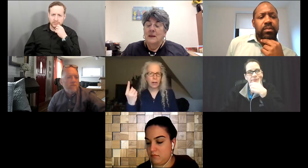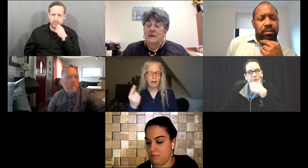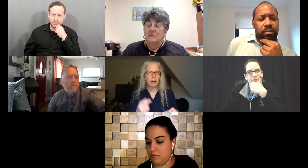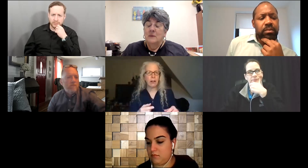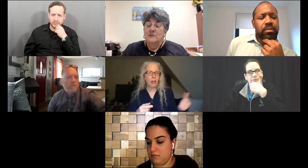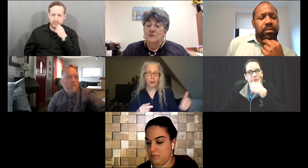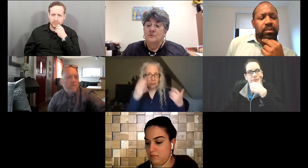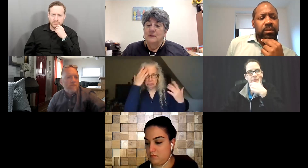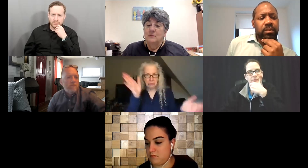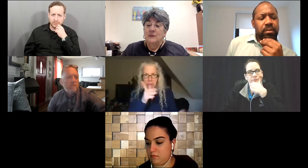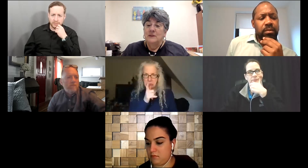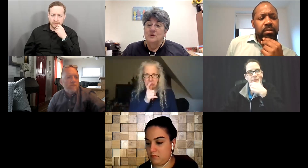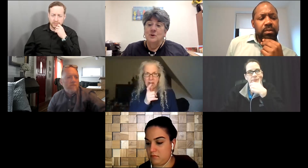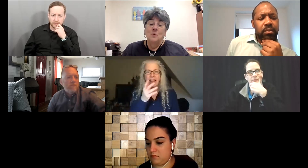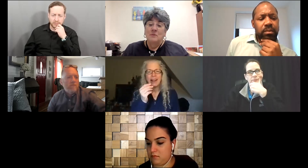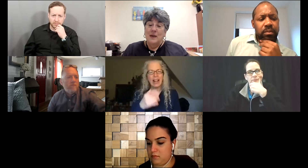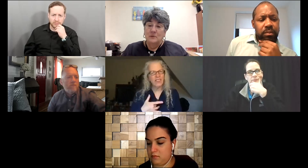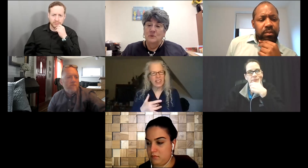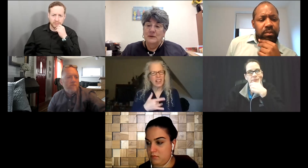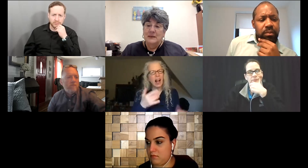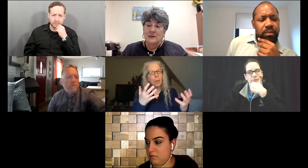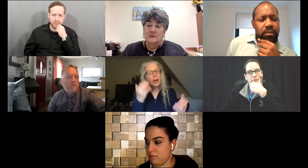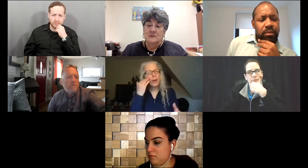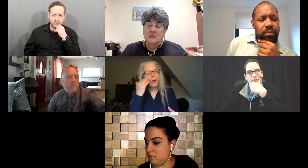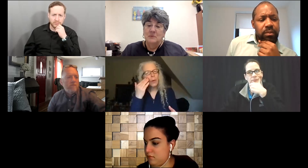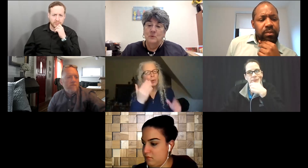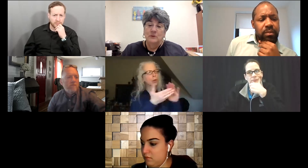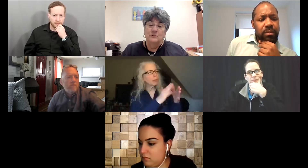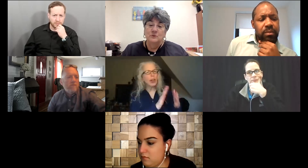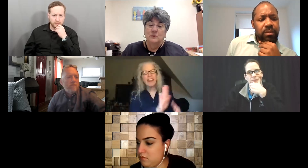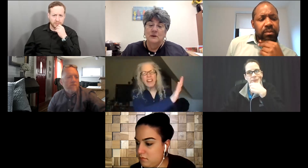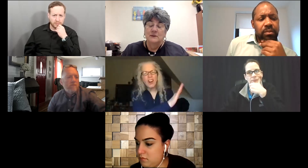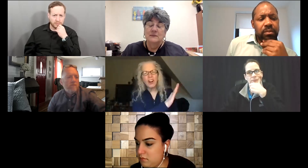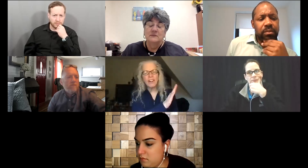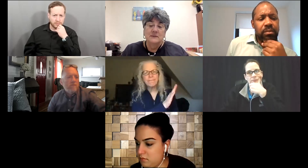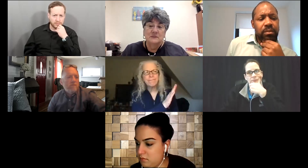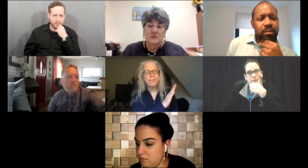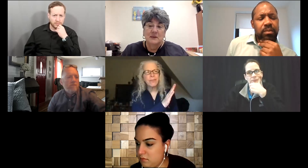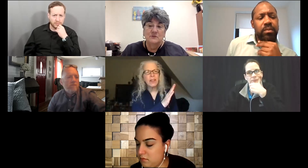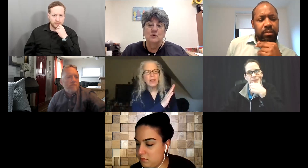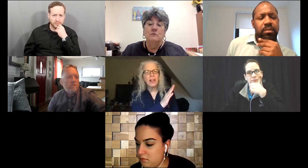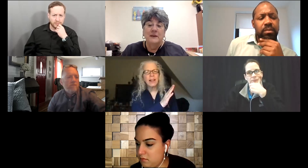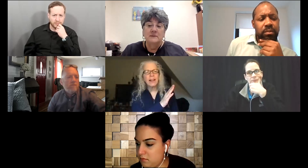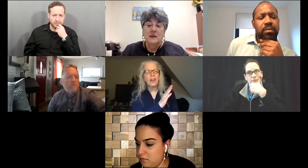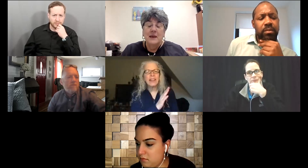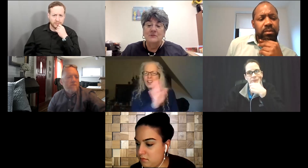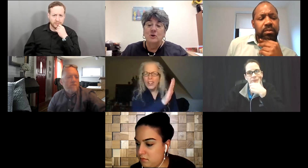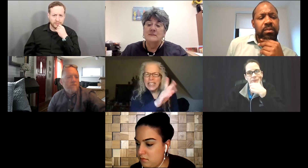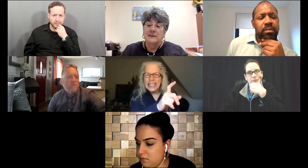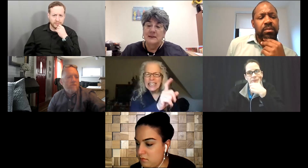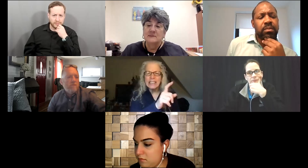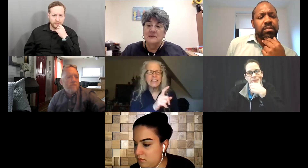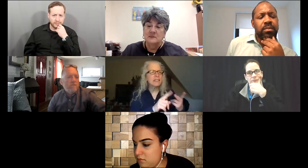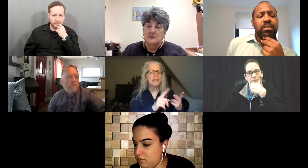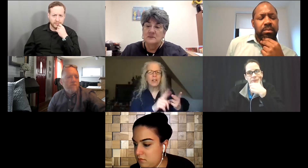But I do think we need to know where that community is, and maybe we could do a needs assessment that surveys and tries